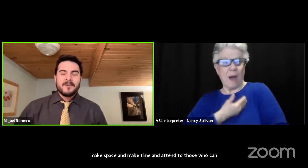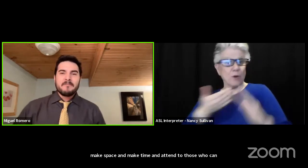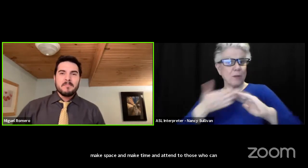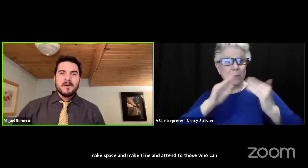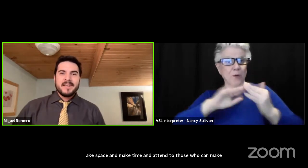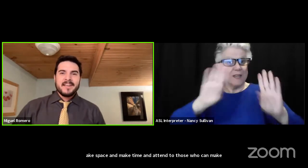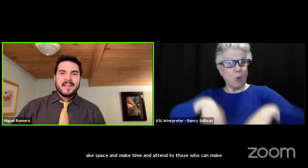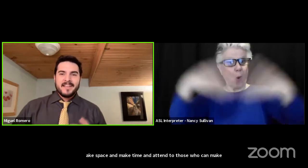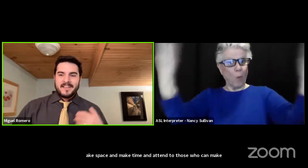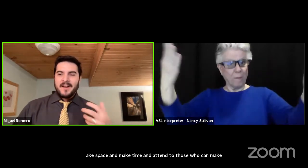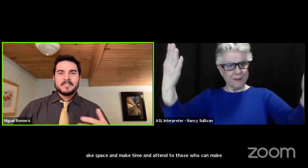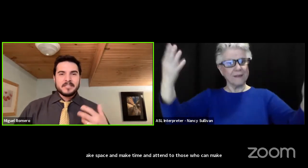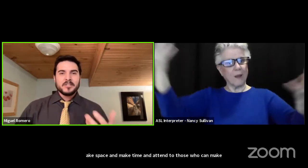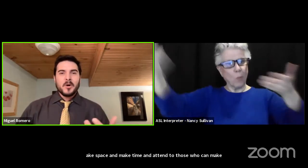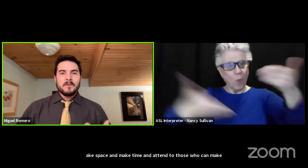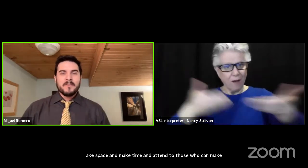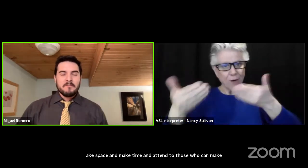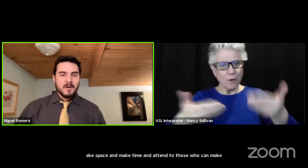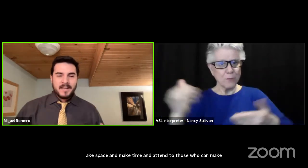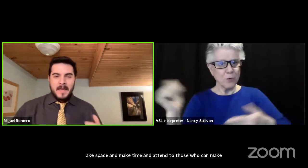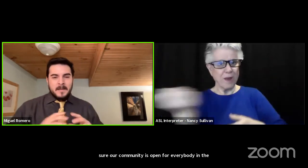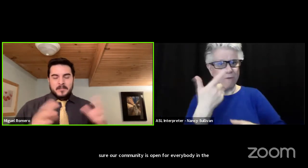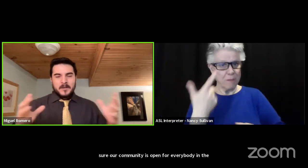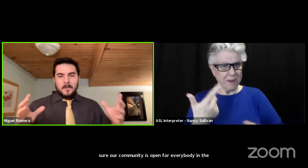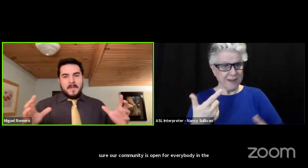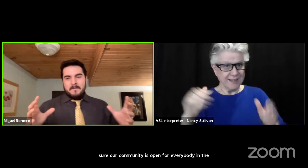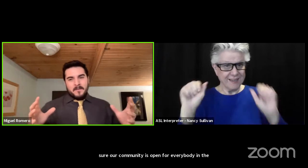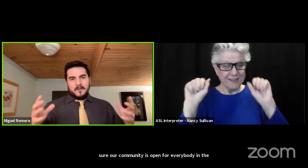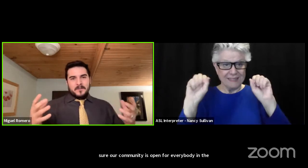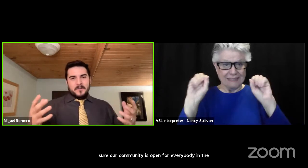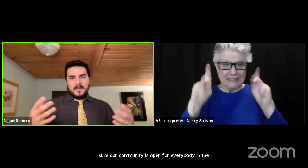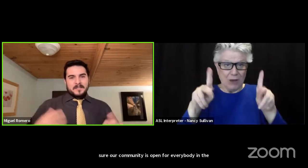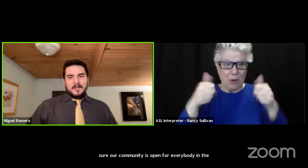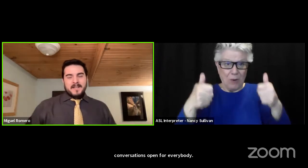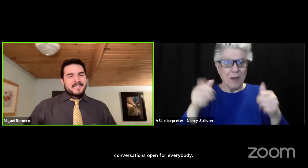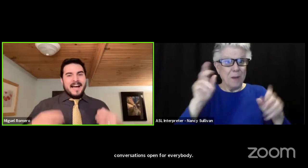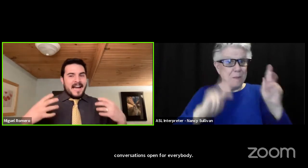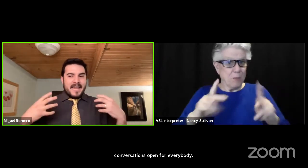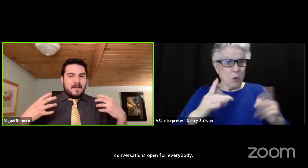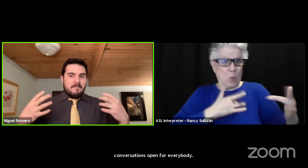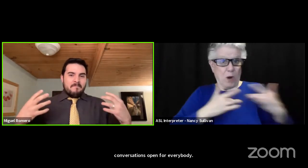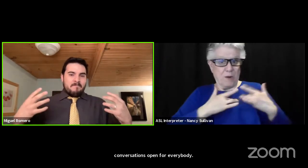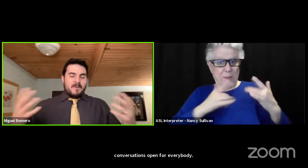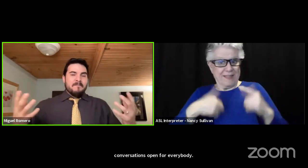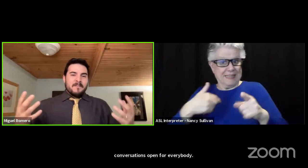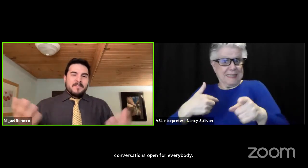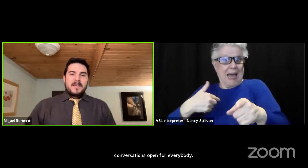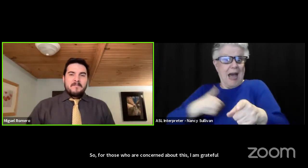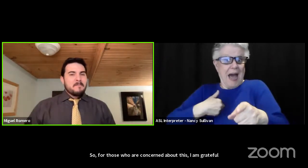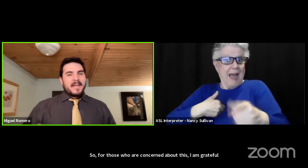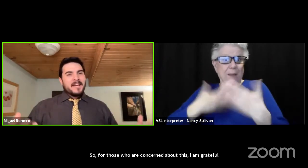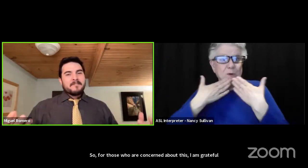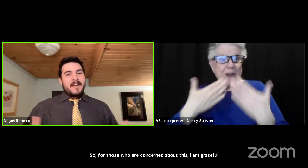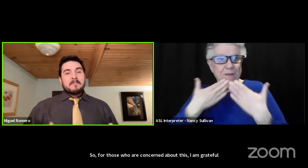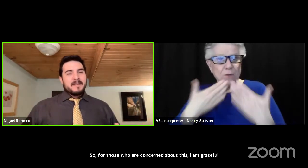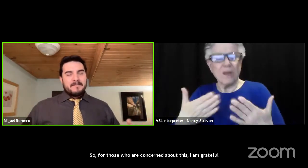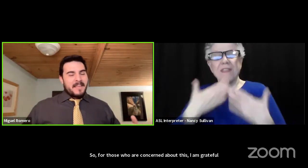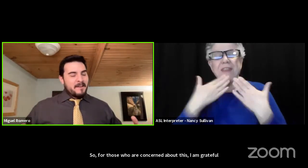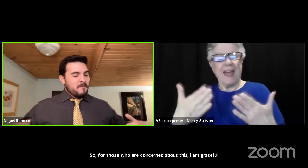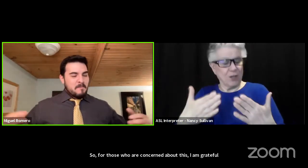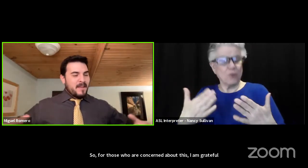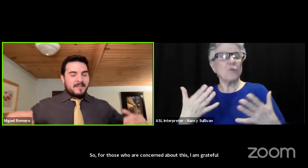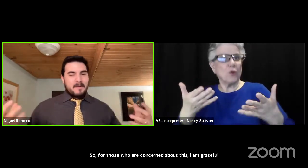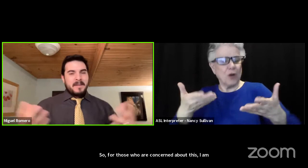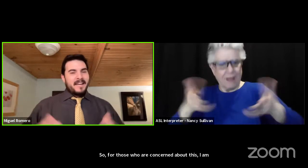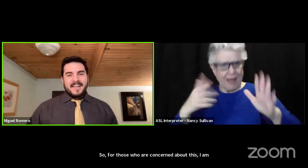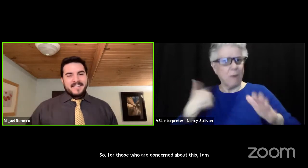open for everybody and the conversation is open for everybody. So for those who are concerned about this, I am grateful. Thank you for making us family.